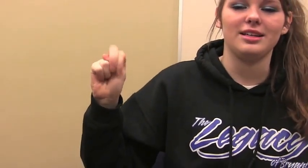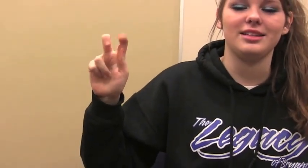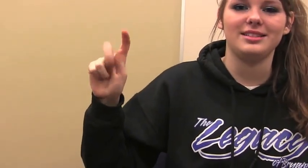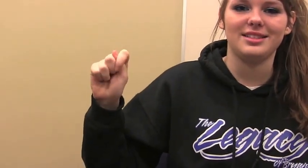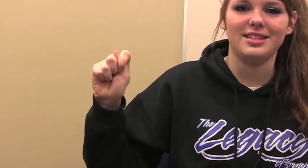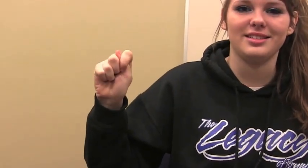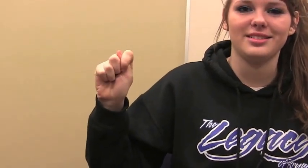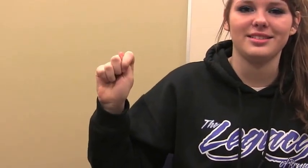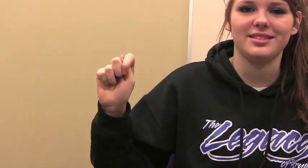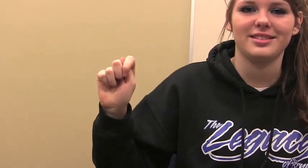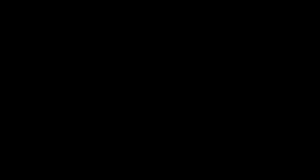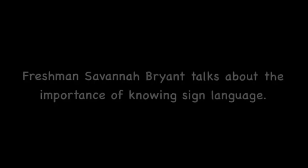SAVANNAHBRYANT.